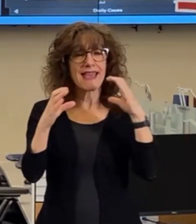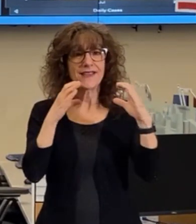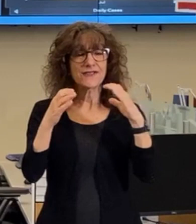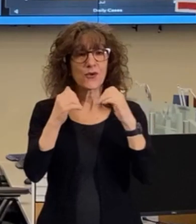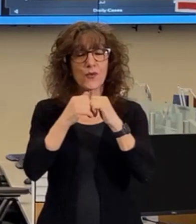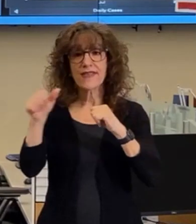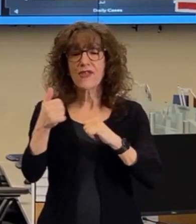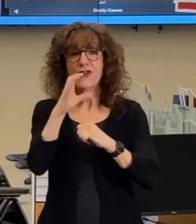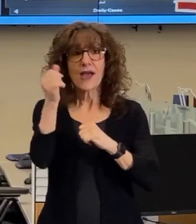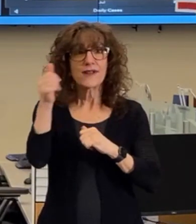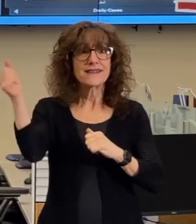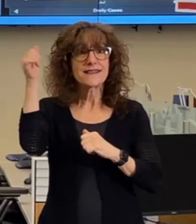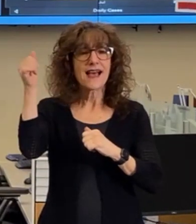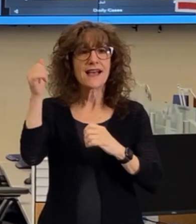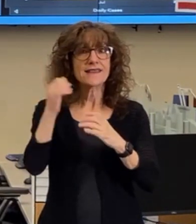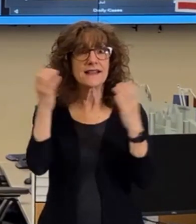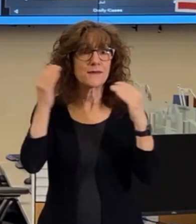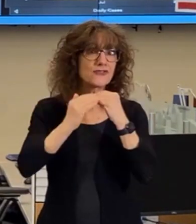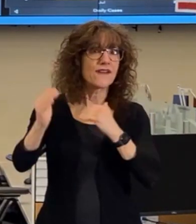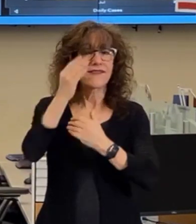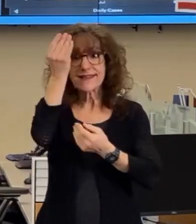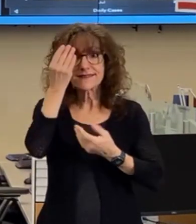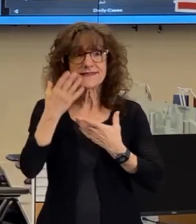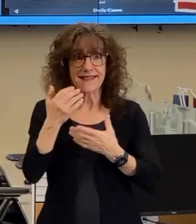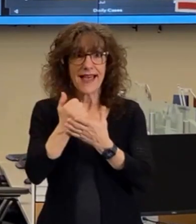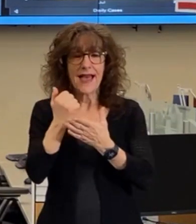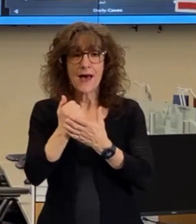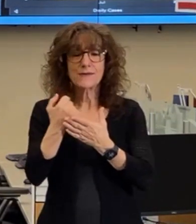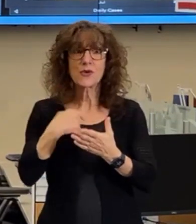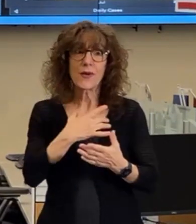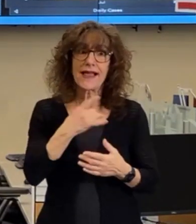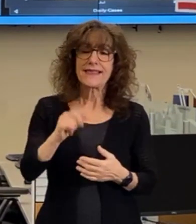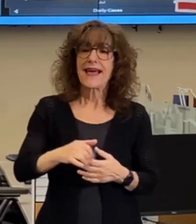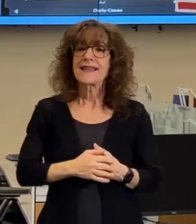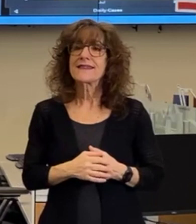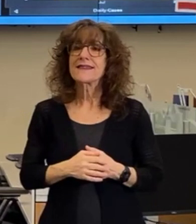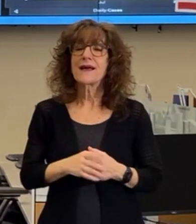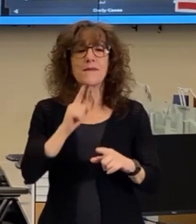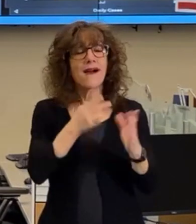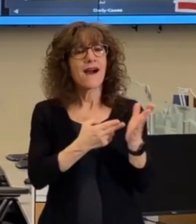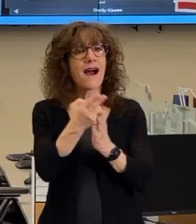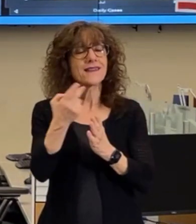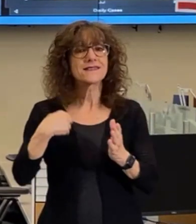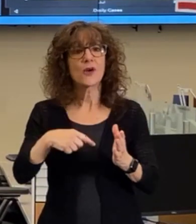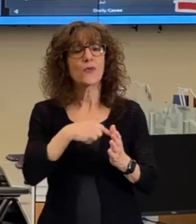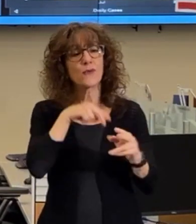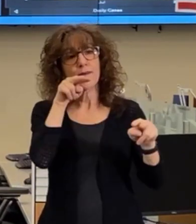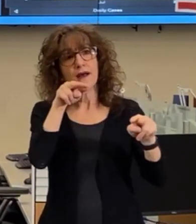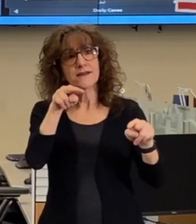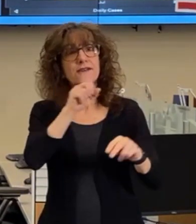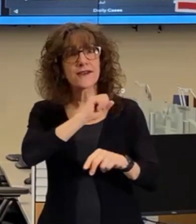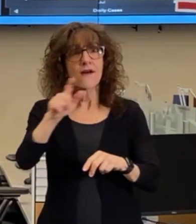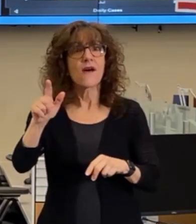possible, as much advance notice is helpful to us. We would like that. The truth of the matter is we were monitoring all